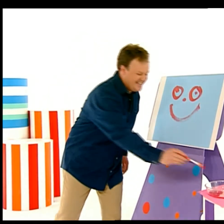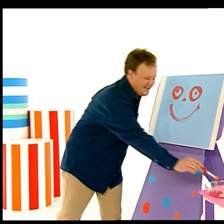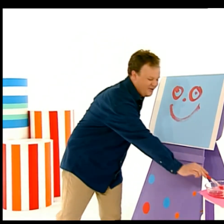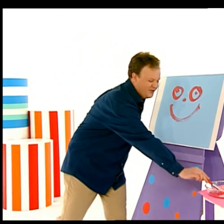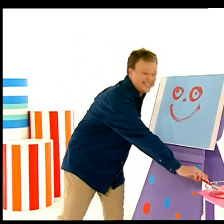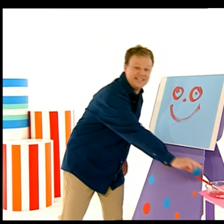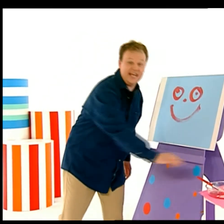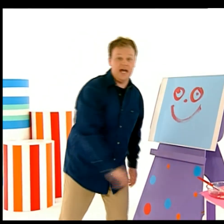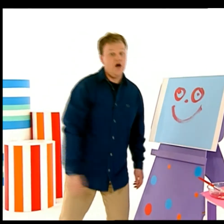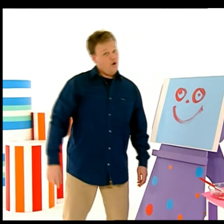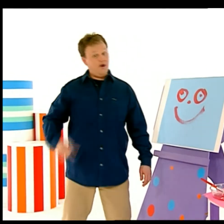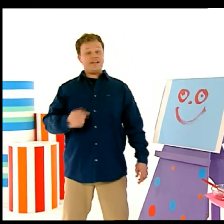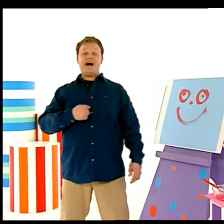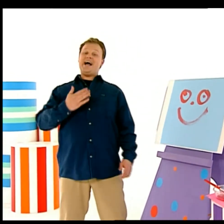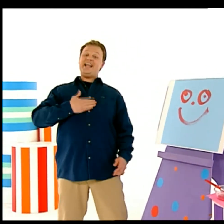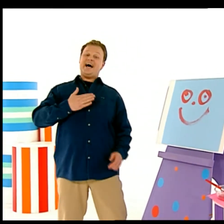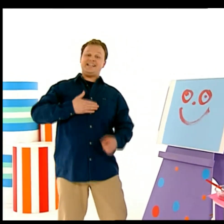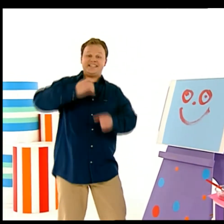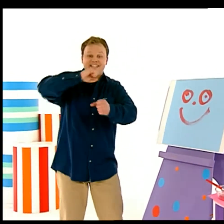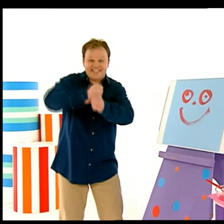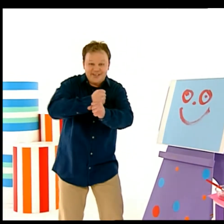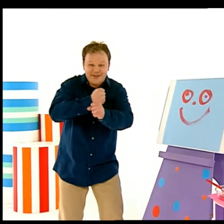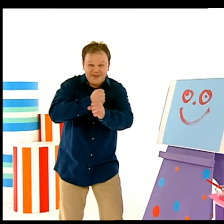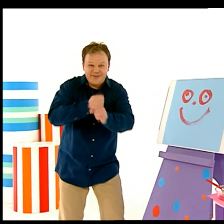you will see what I like to do.